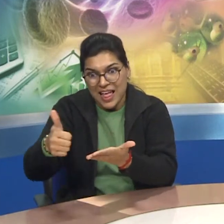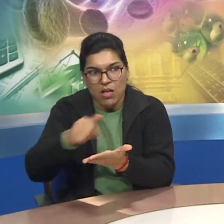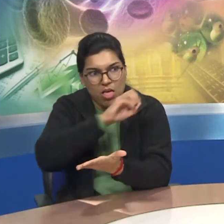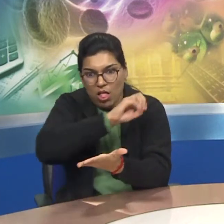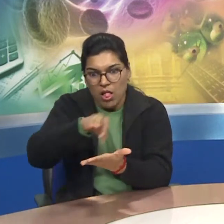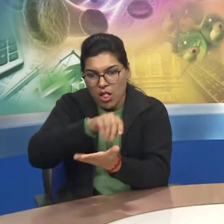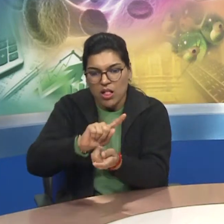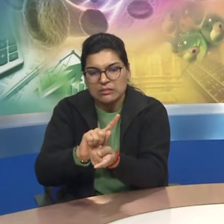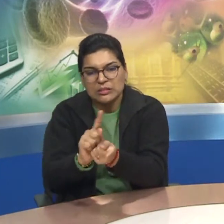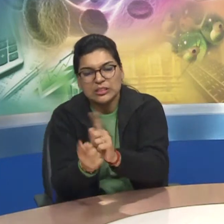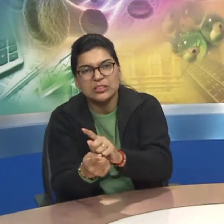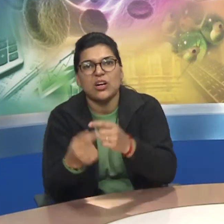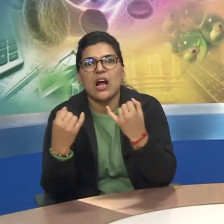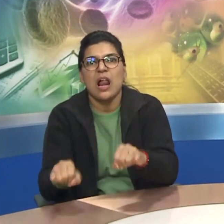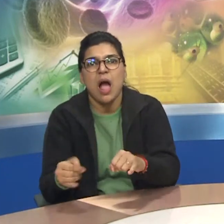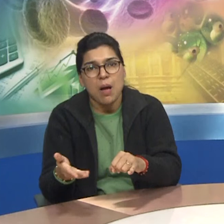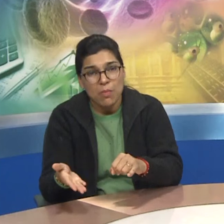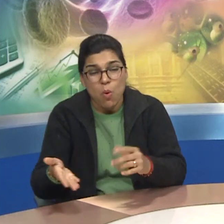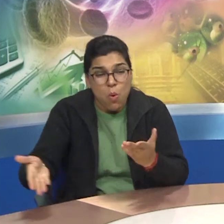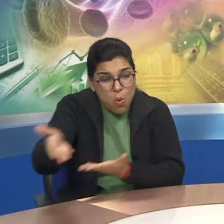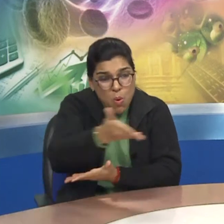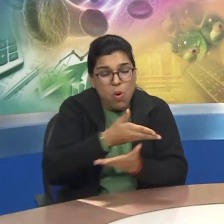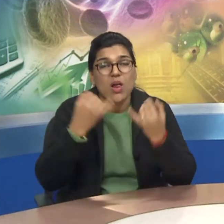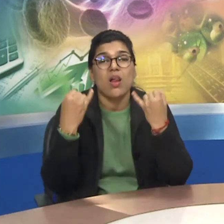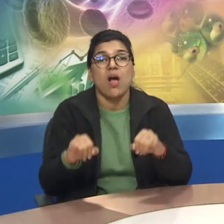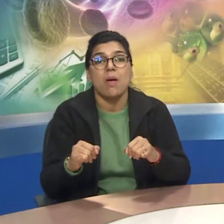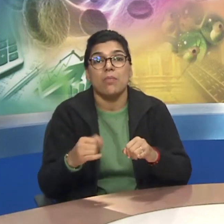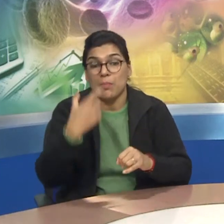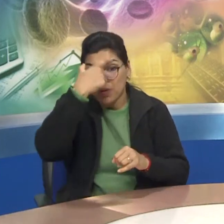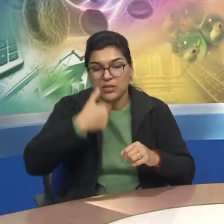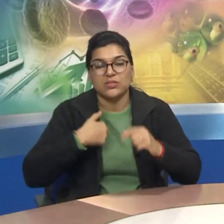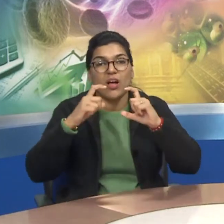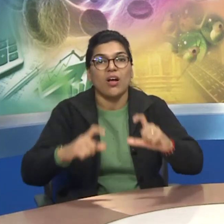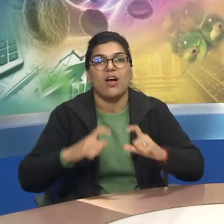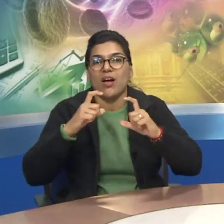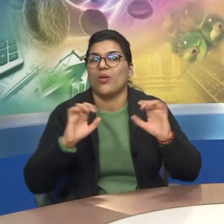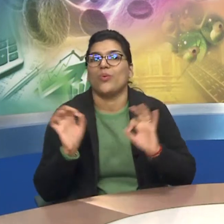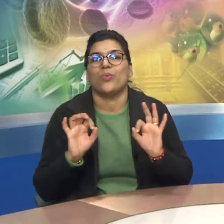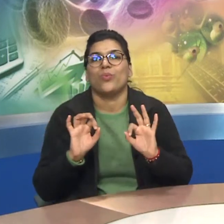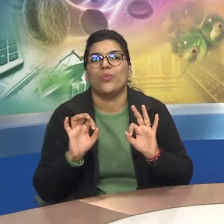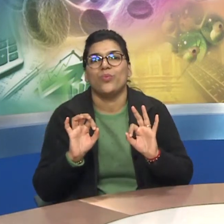things which happen around us.